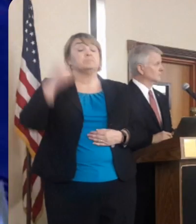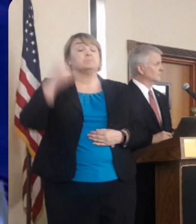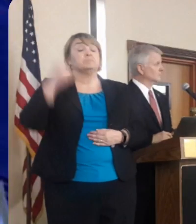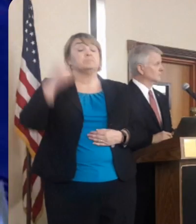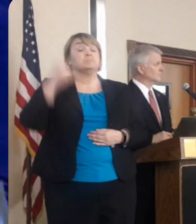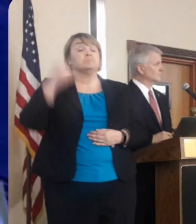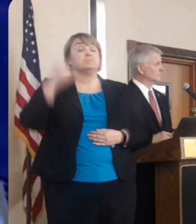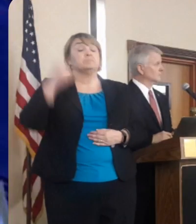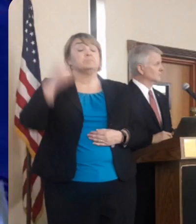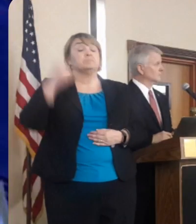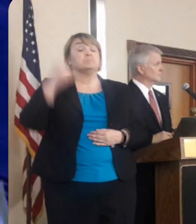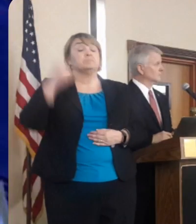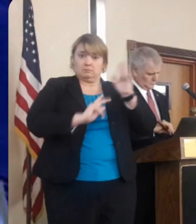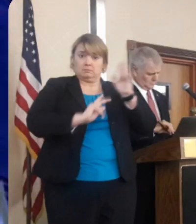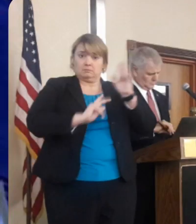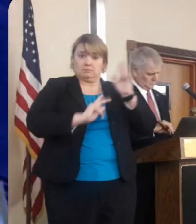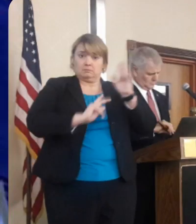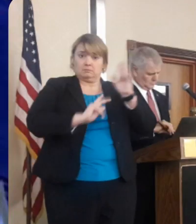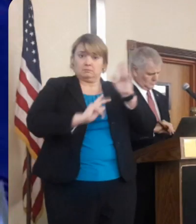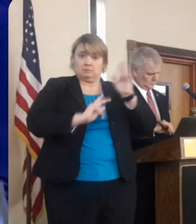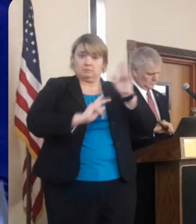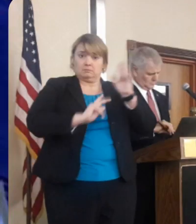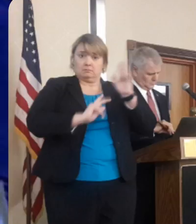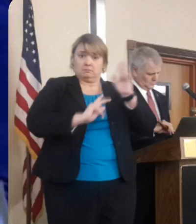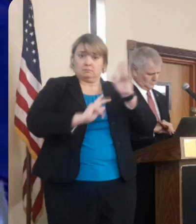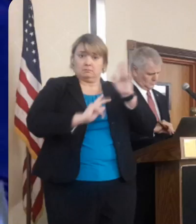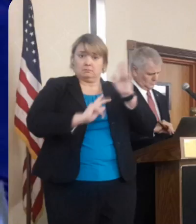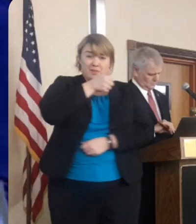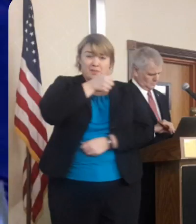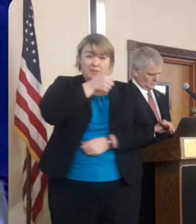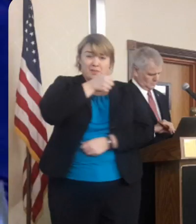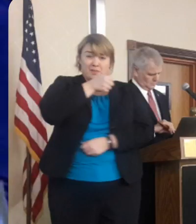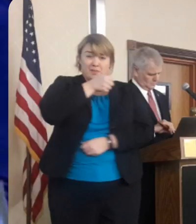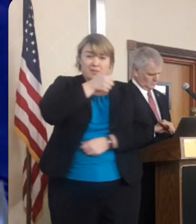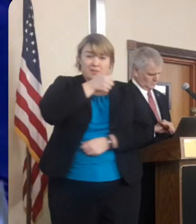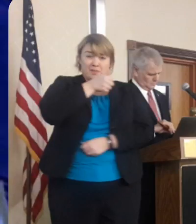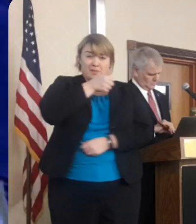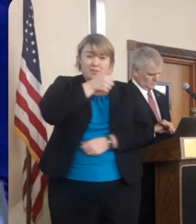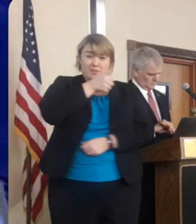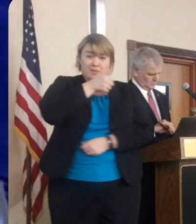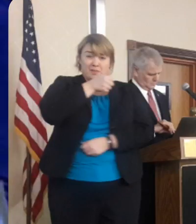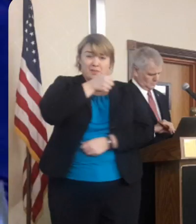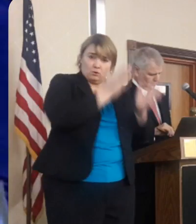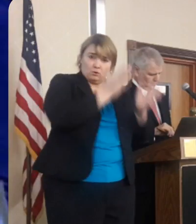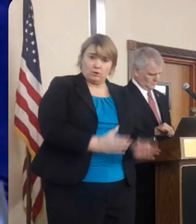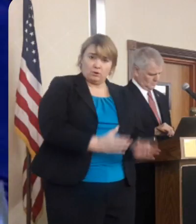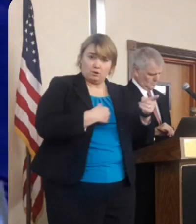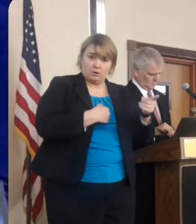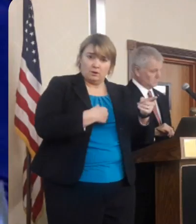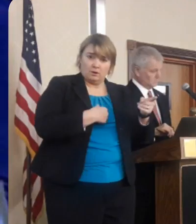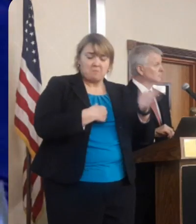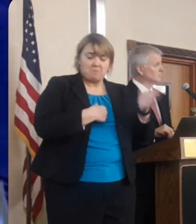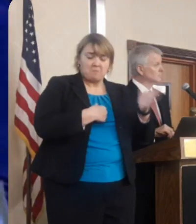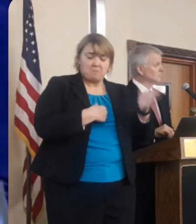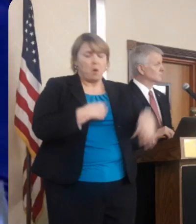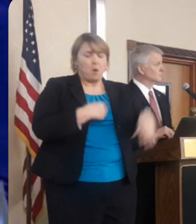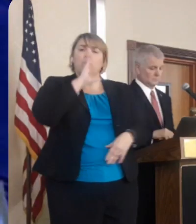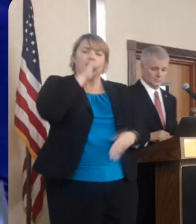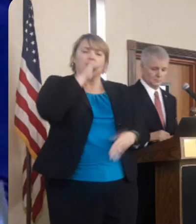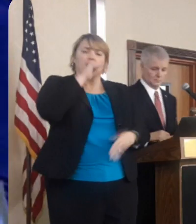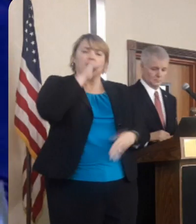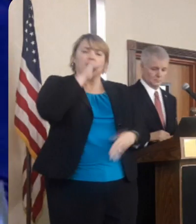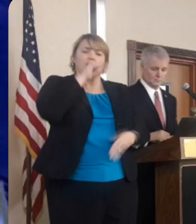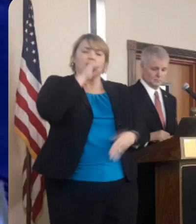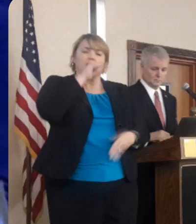person in such employ from being a voting member of the committee. As the chairman's already testified, he can appoint